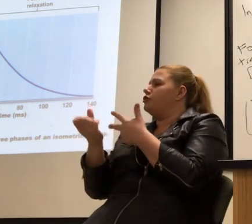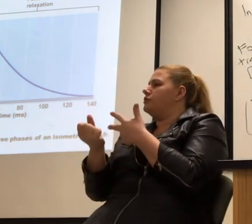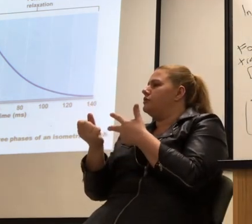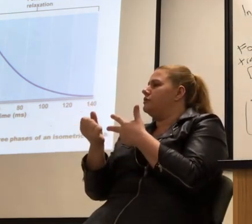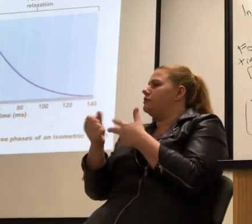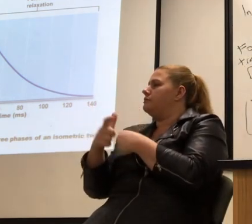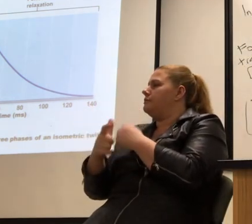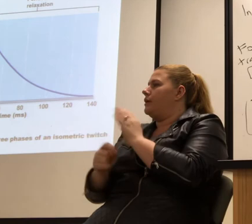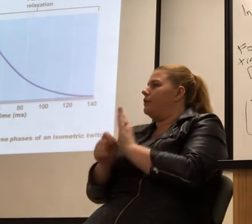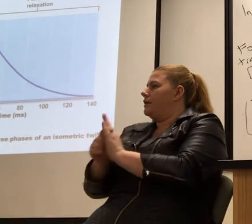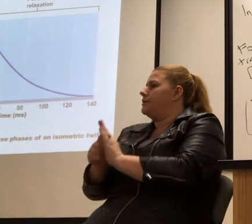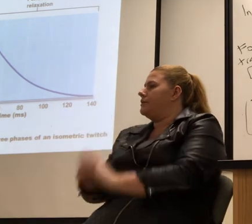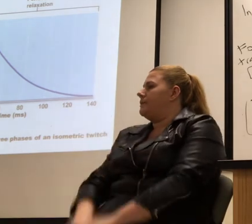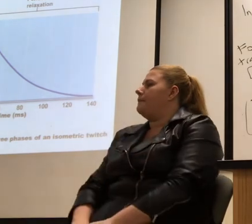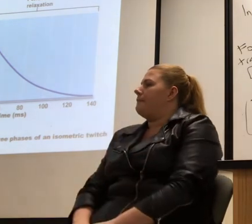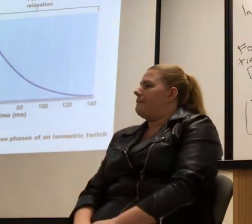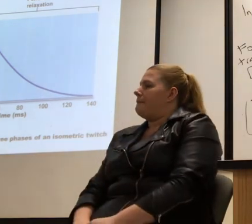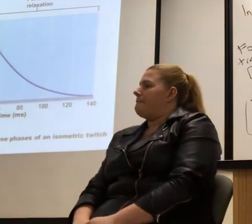out.